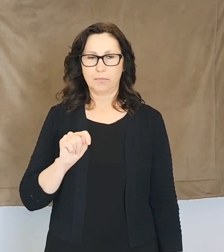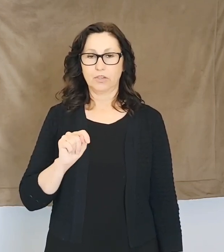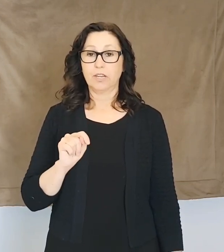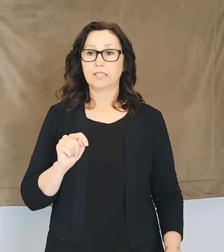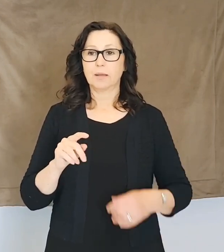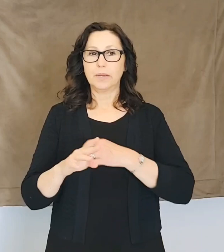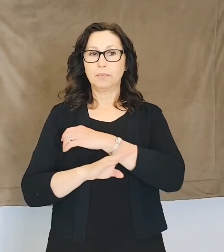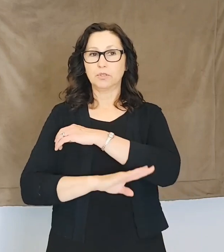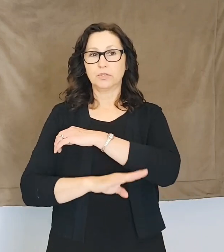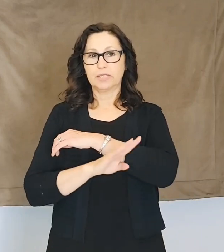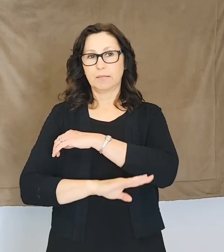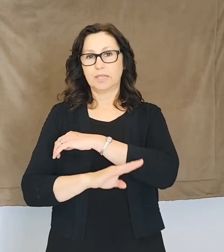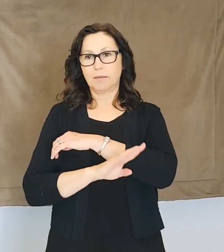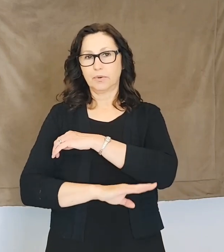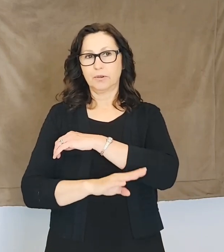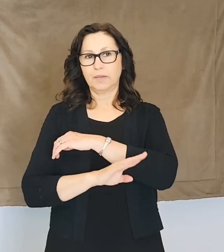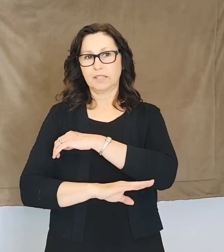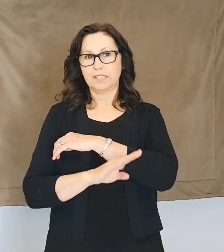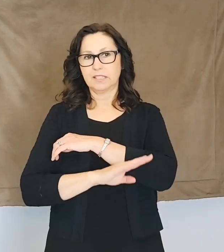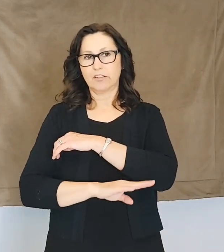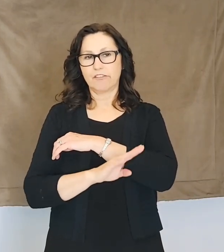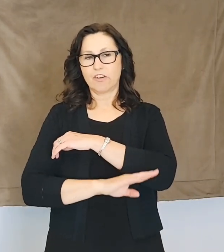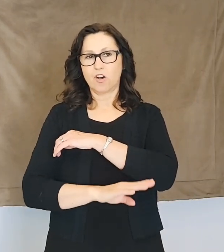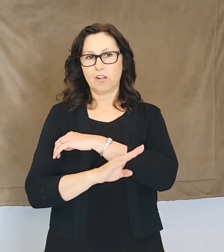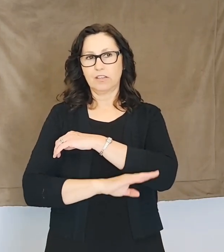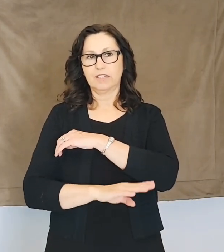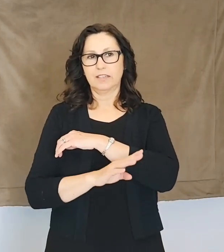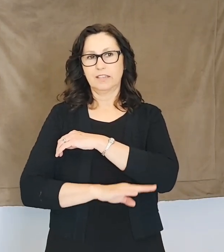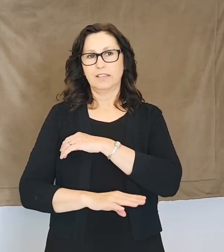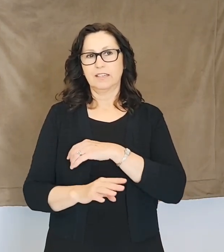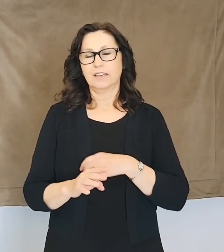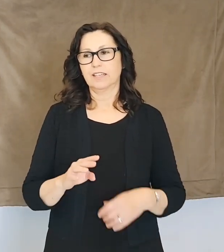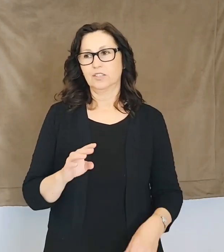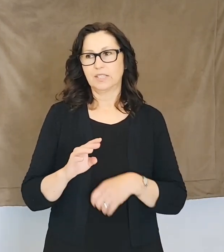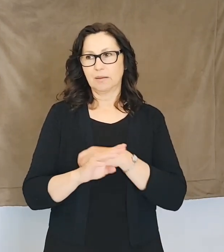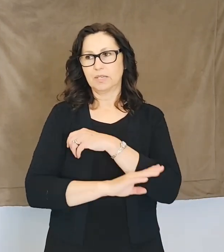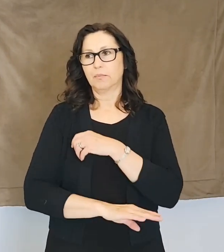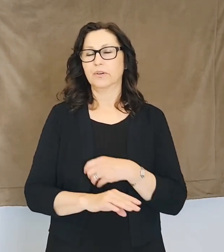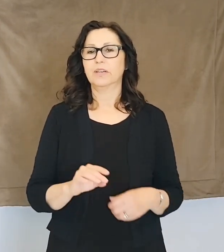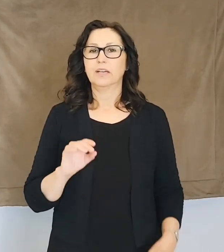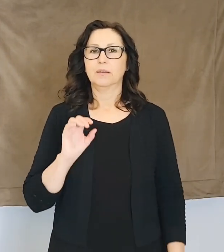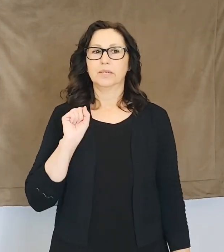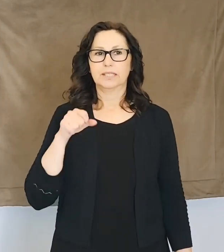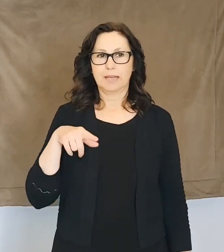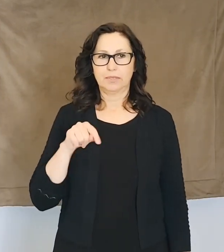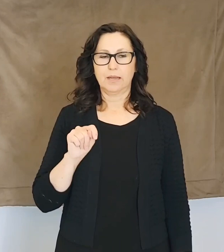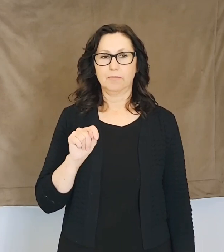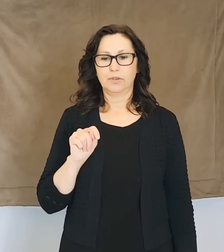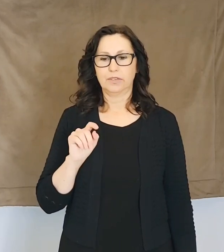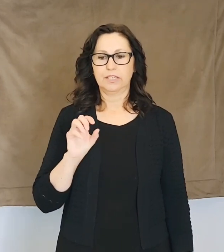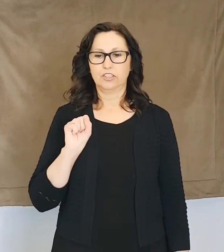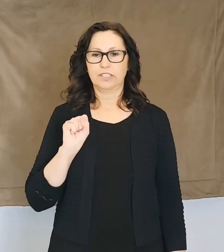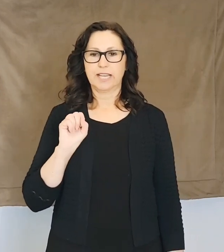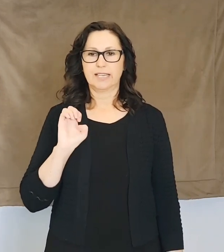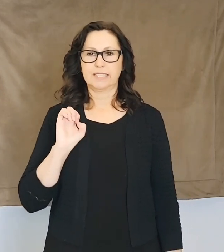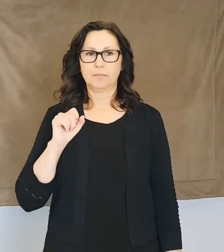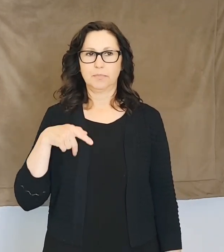September. Some people do September because it's in the fall. And they do September. But September is just